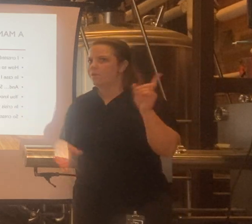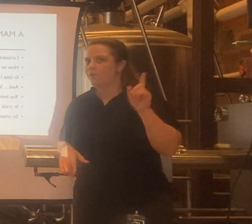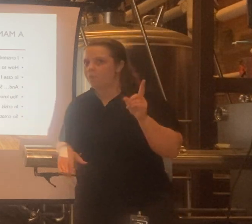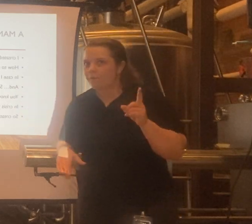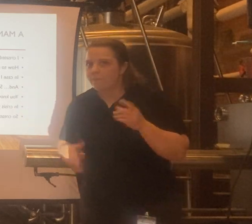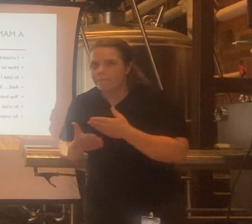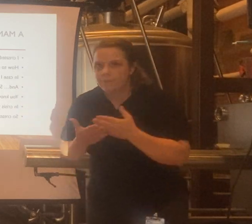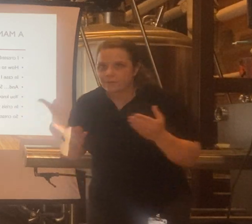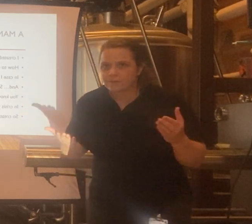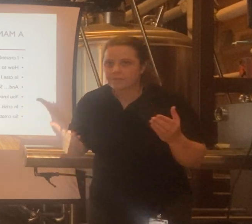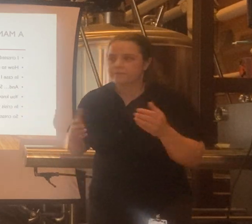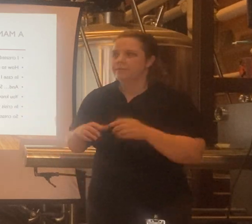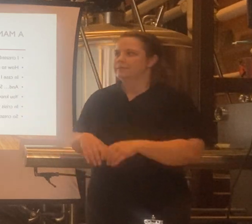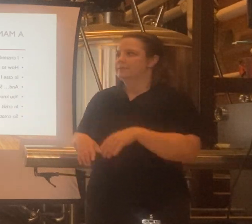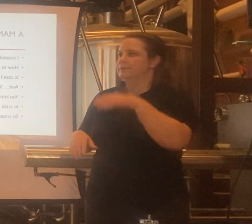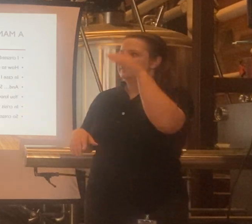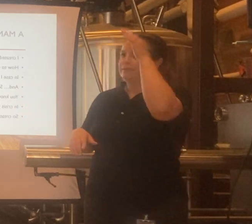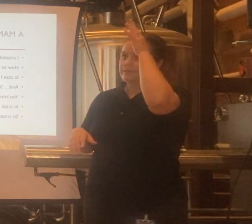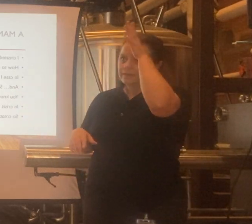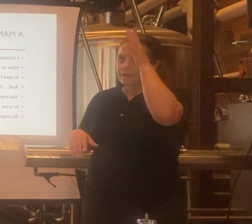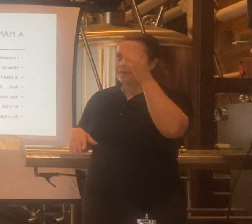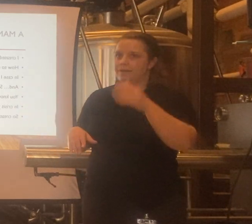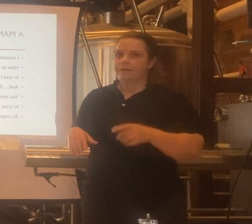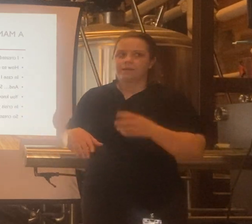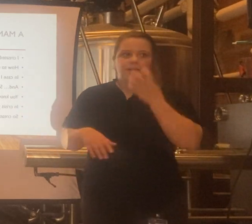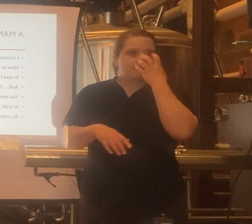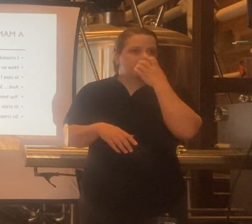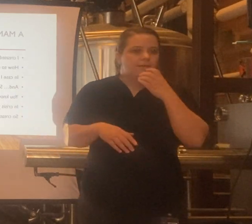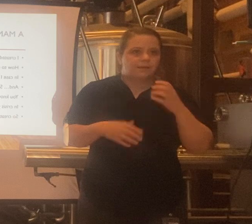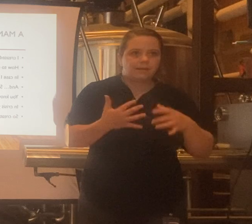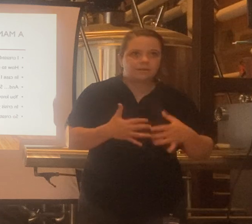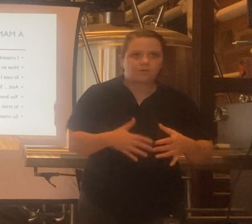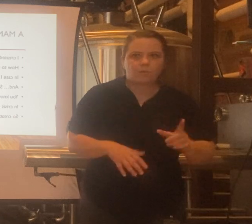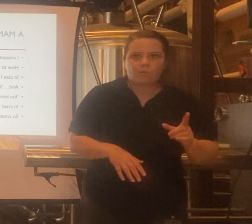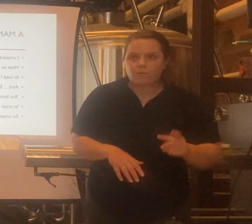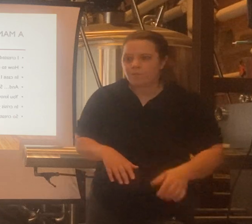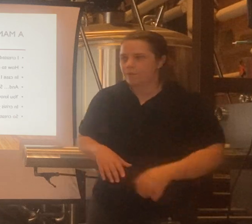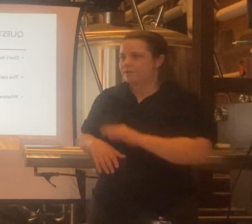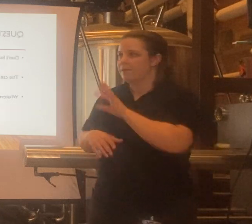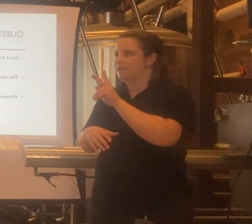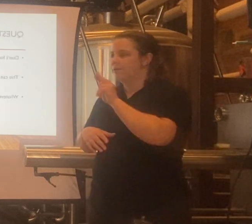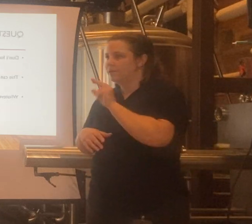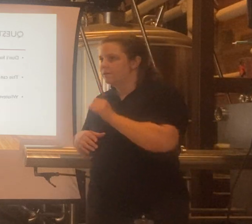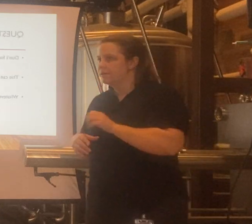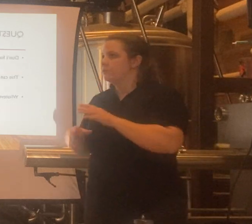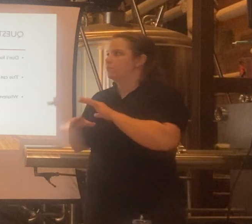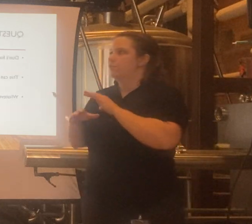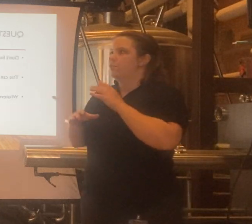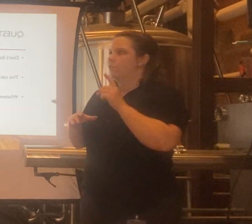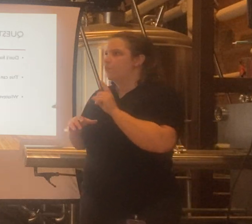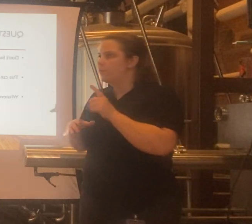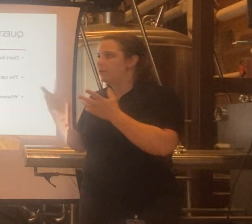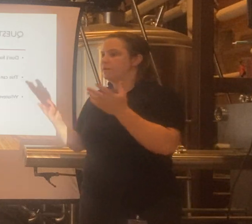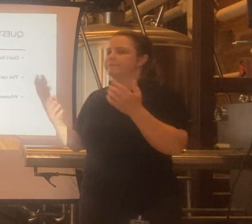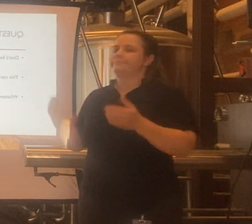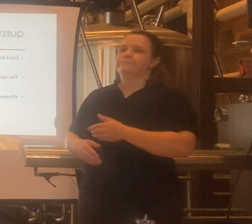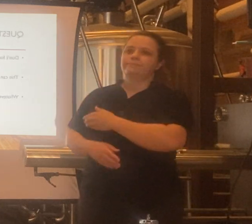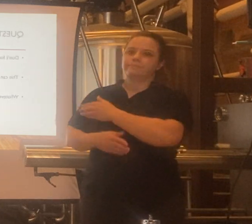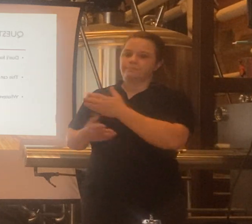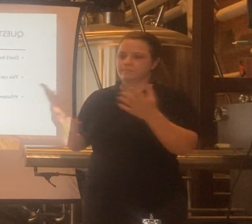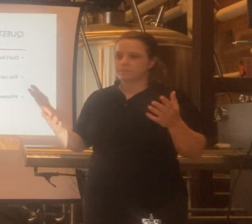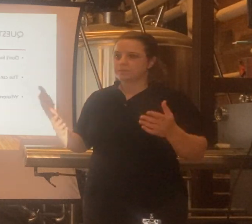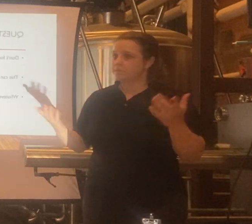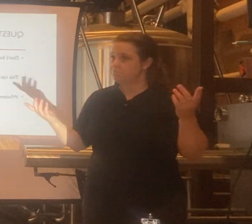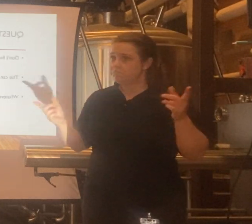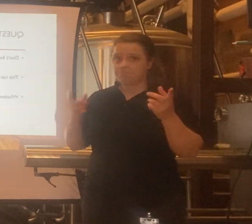conditioner? Right? You got to make sure that this is where it's stored. Where's the fans? All that sort of stuff. So any questions with that? That's